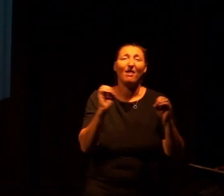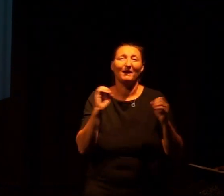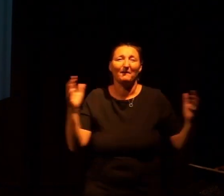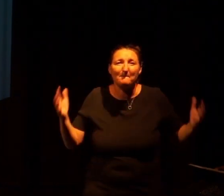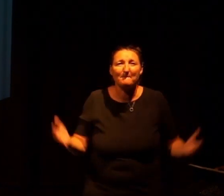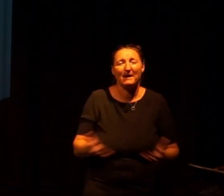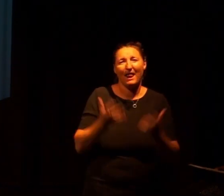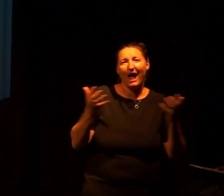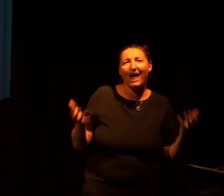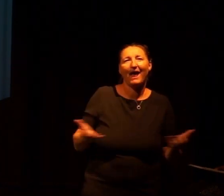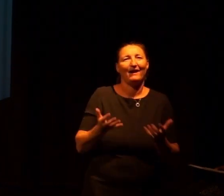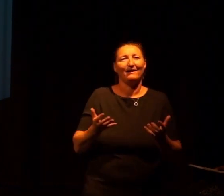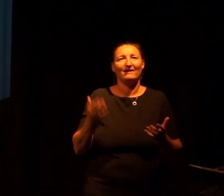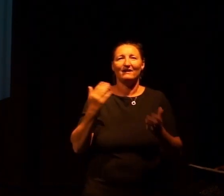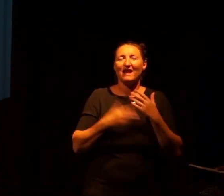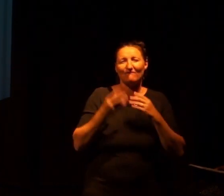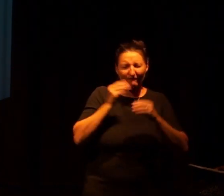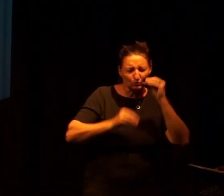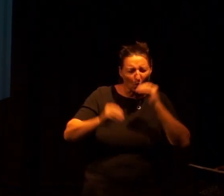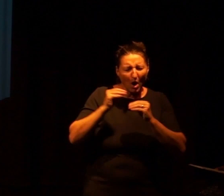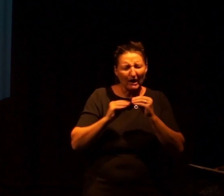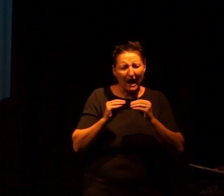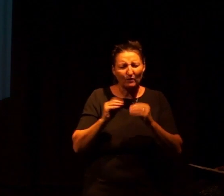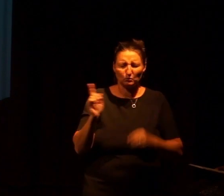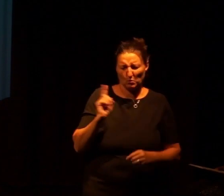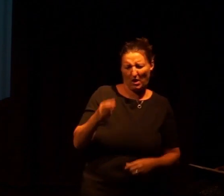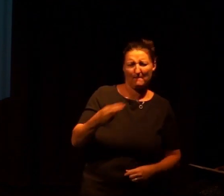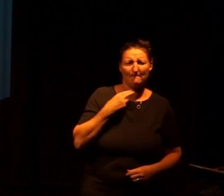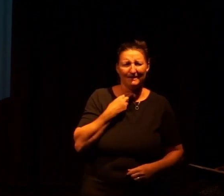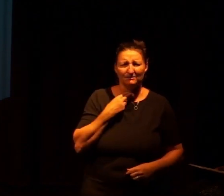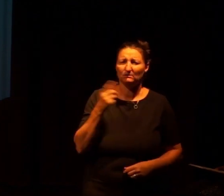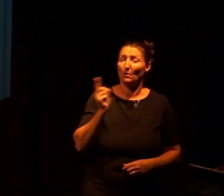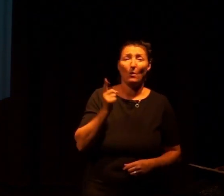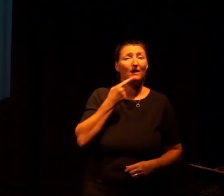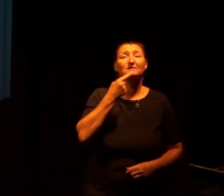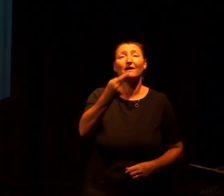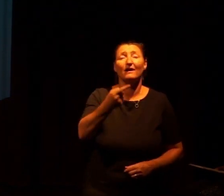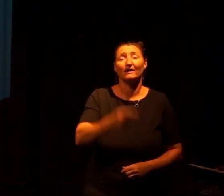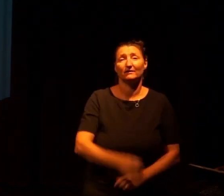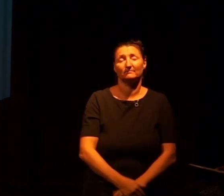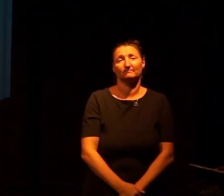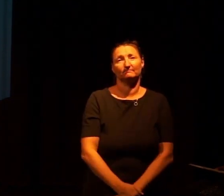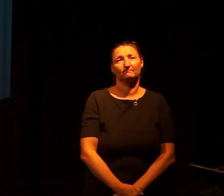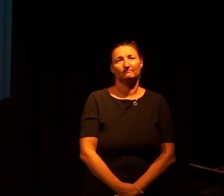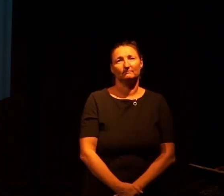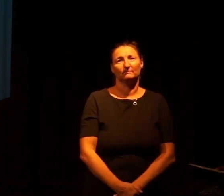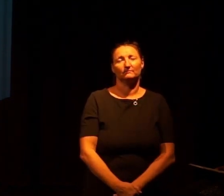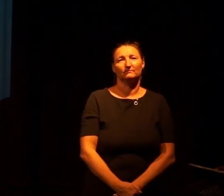The time when I never had to keep count of what I really miss or what I say.